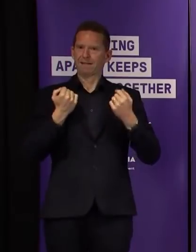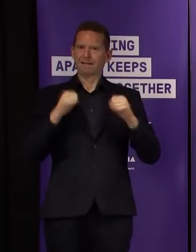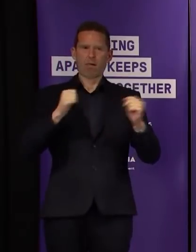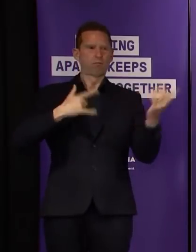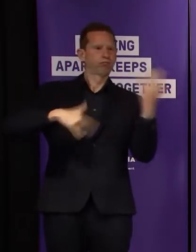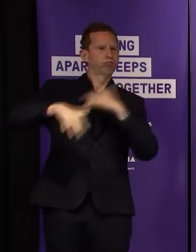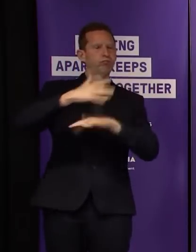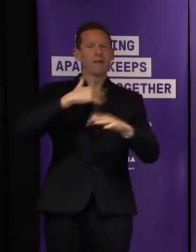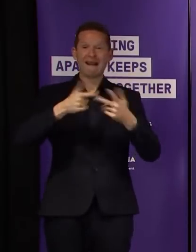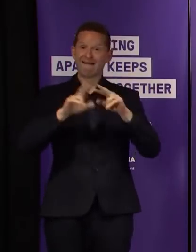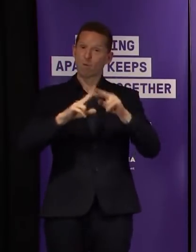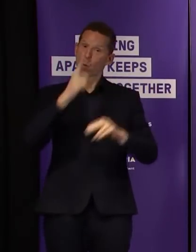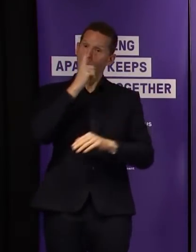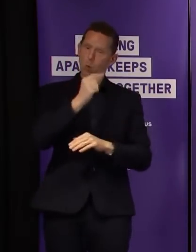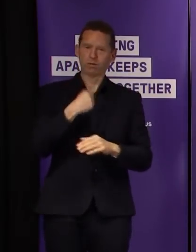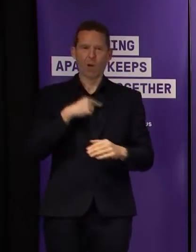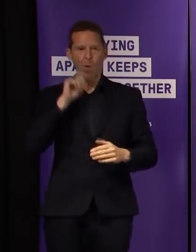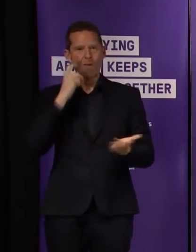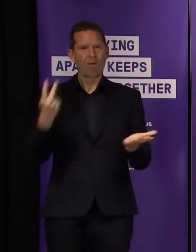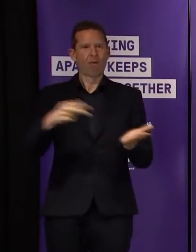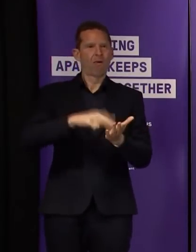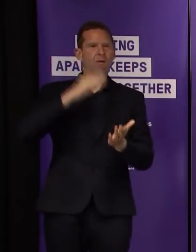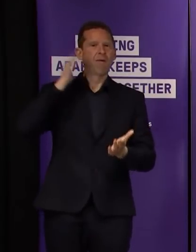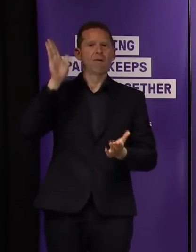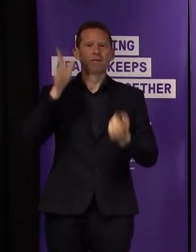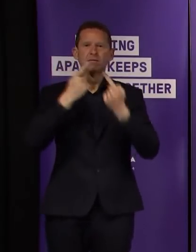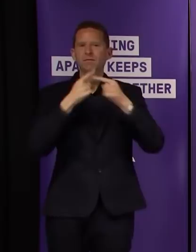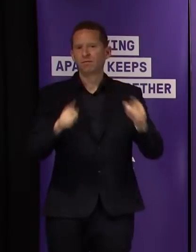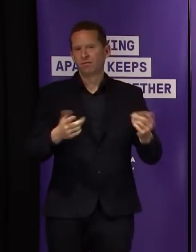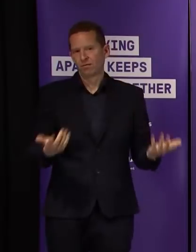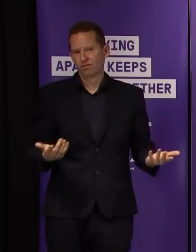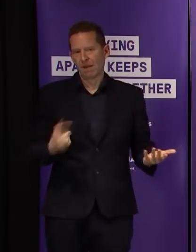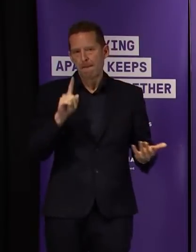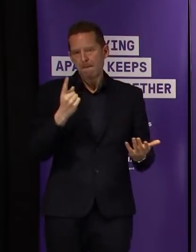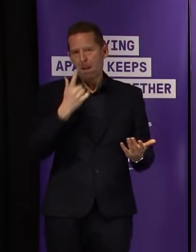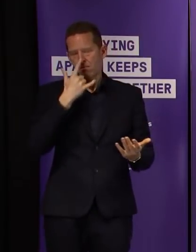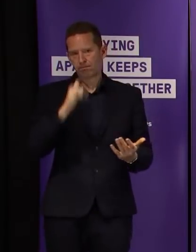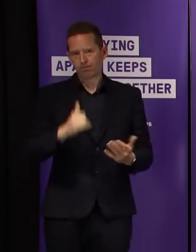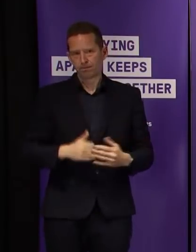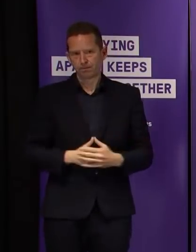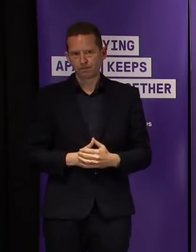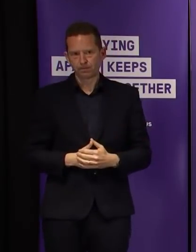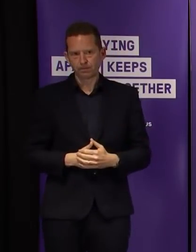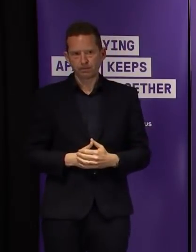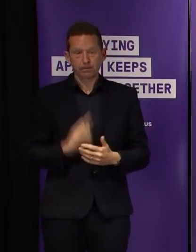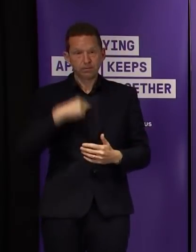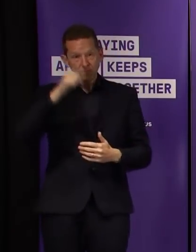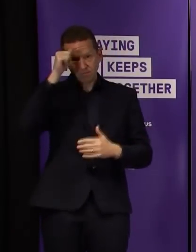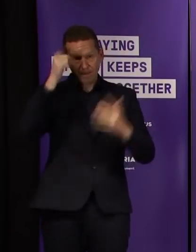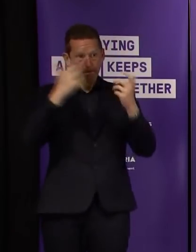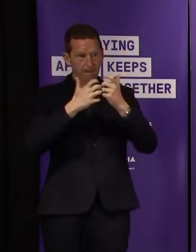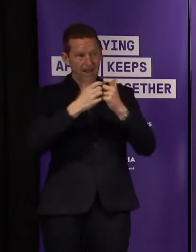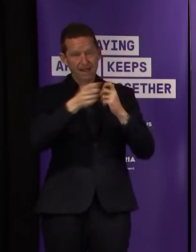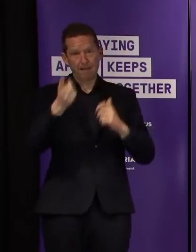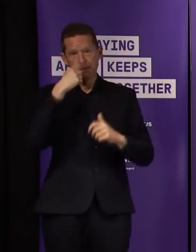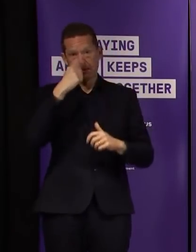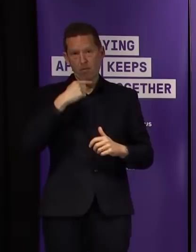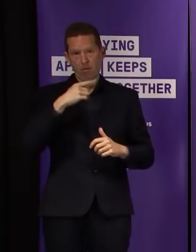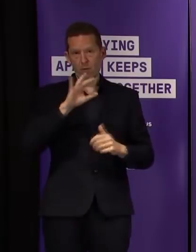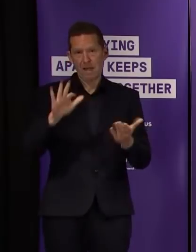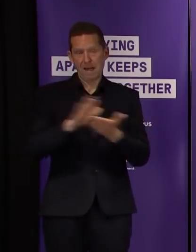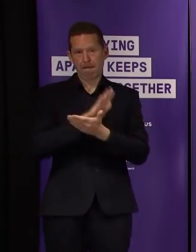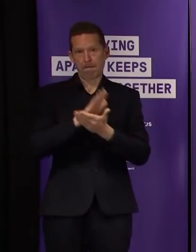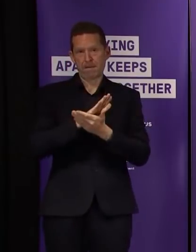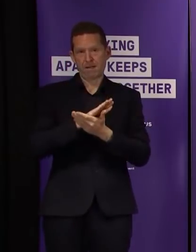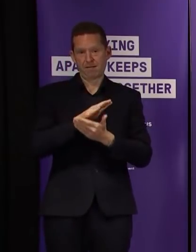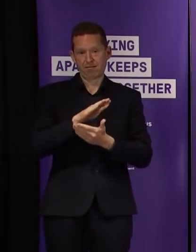way, then I'd be up here announcing that. And I know a lot of people, this is not what they wanted to hear, but